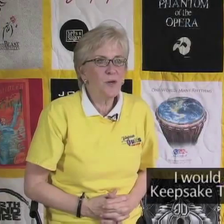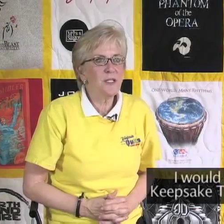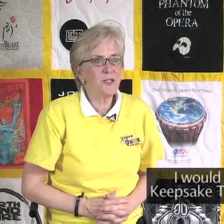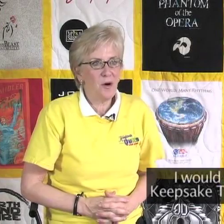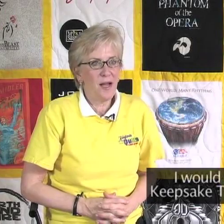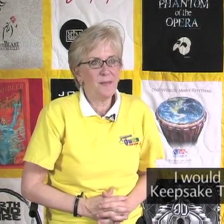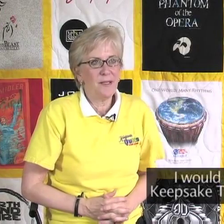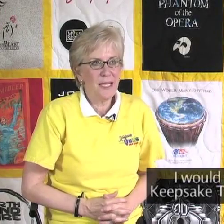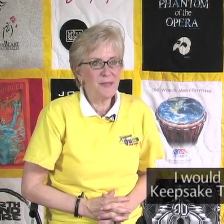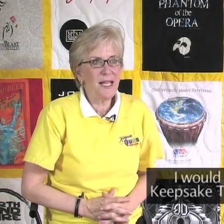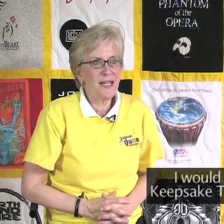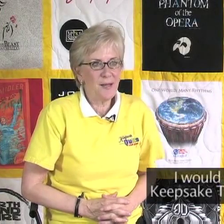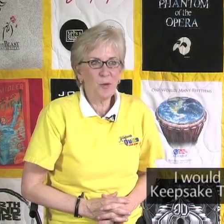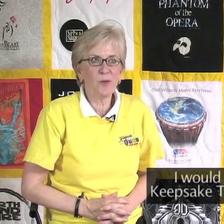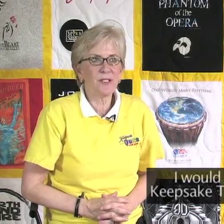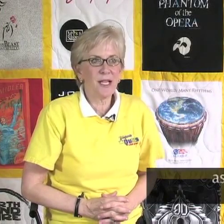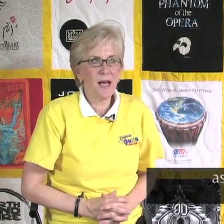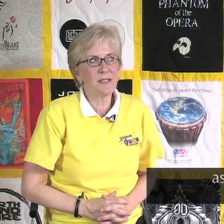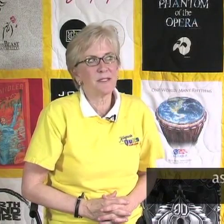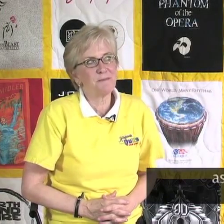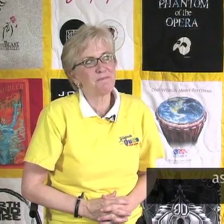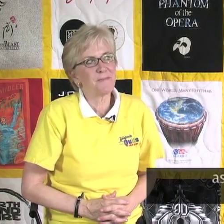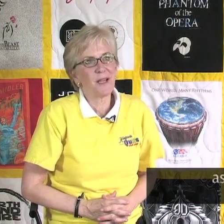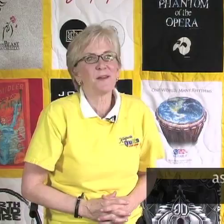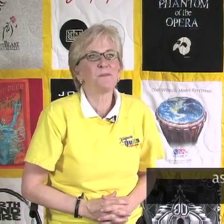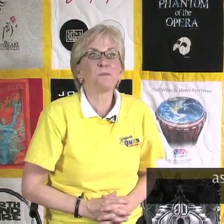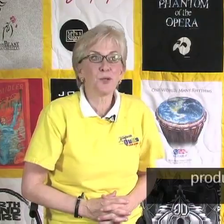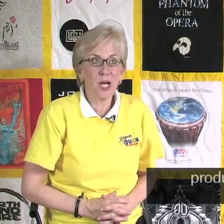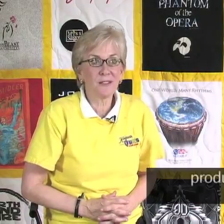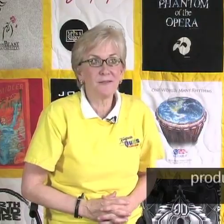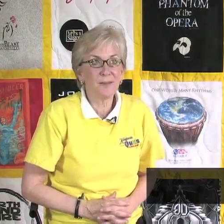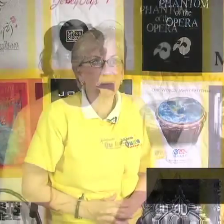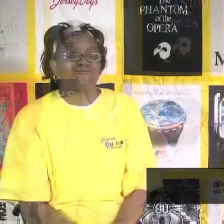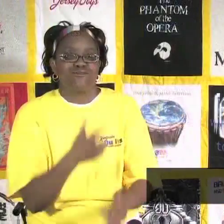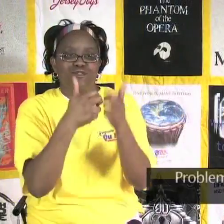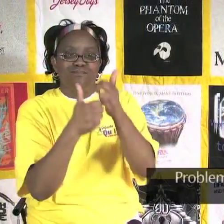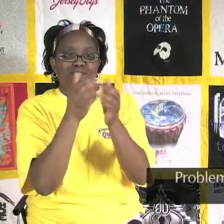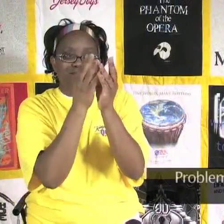I would describe Keepsake theme quilts as productive.